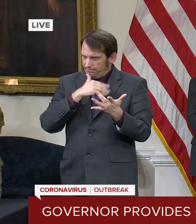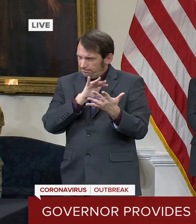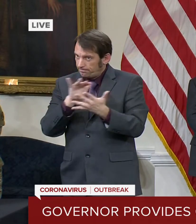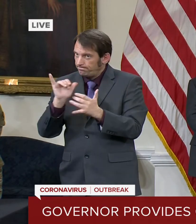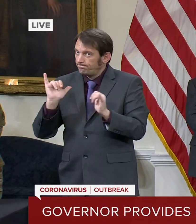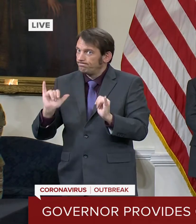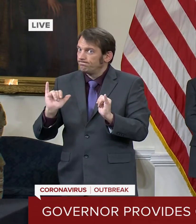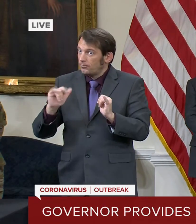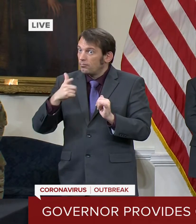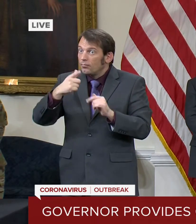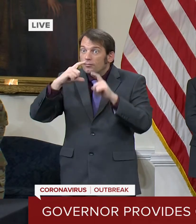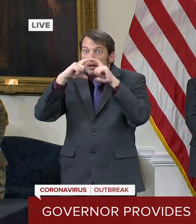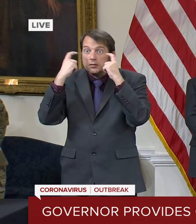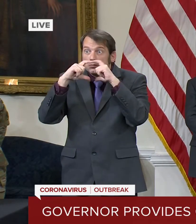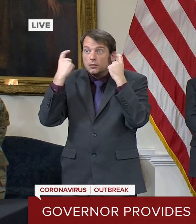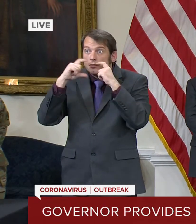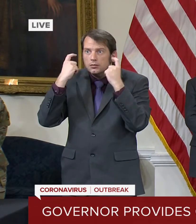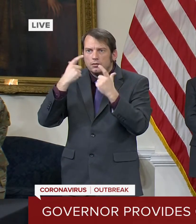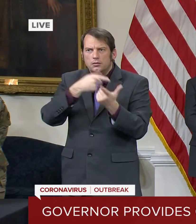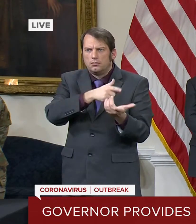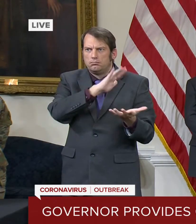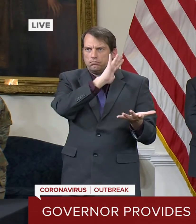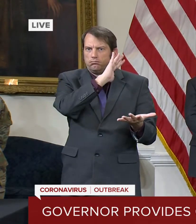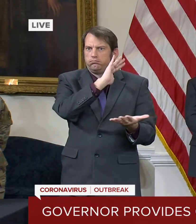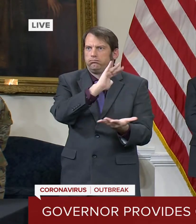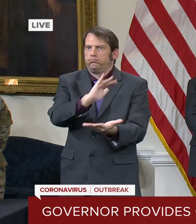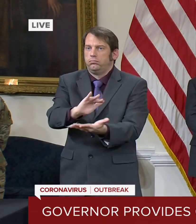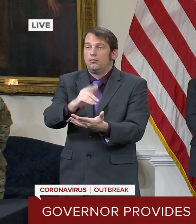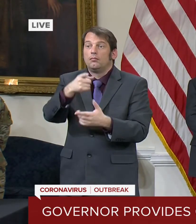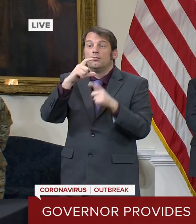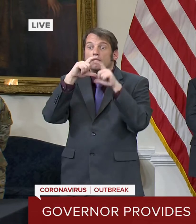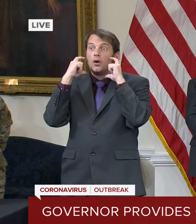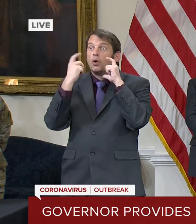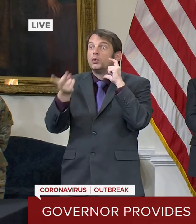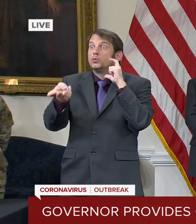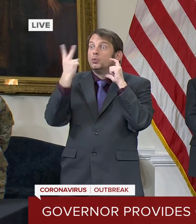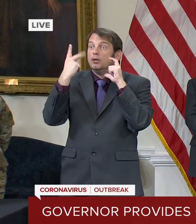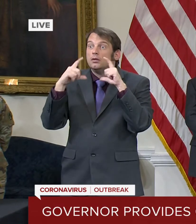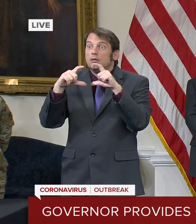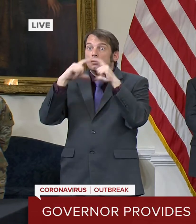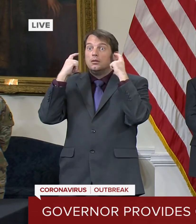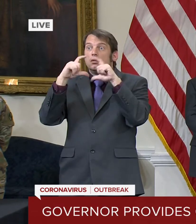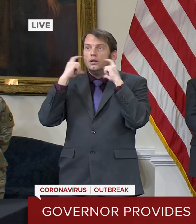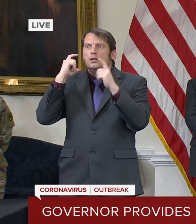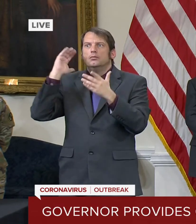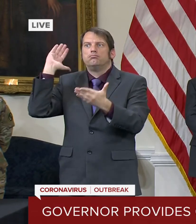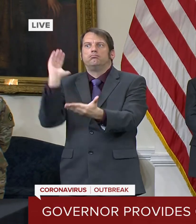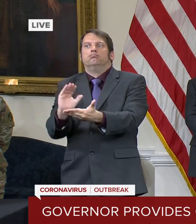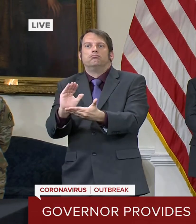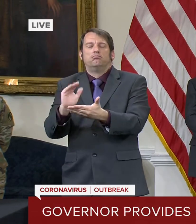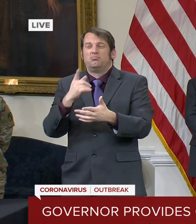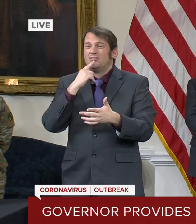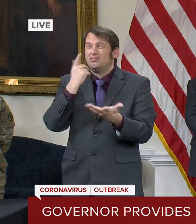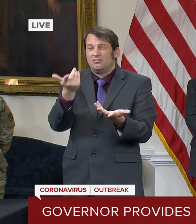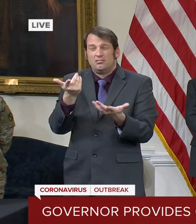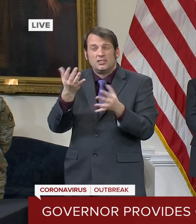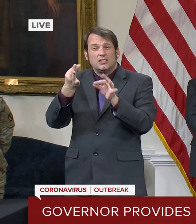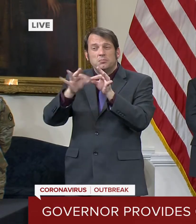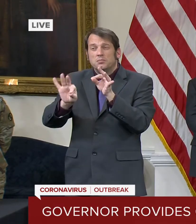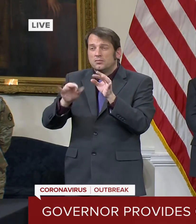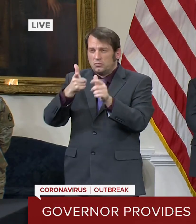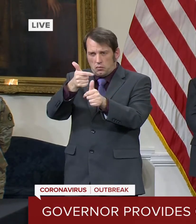with multiple layers. To make sure you're masking properly, follow these simple steps. First, check your